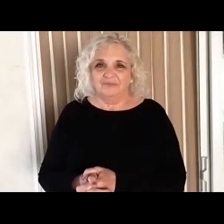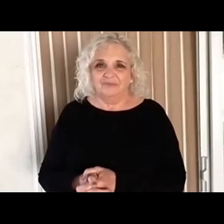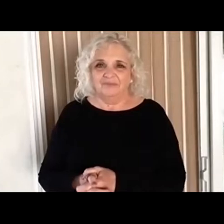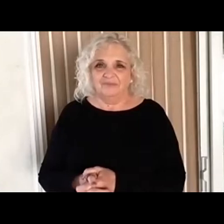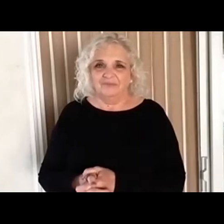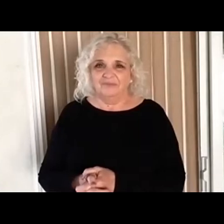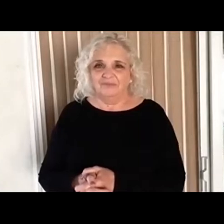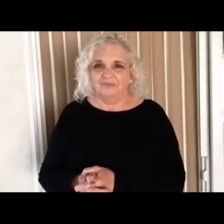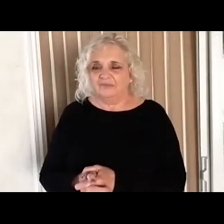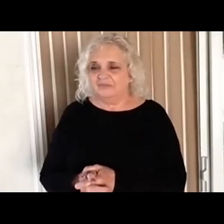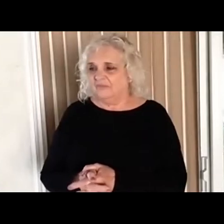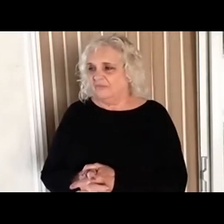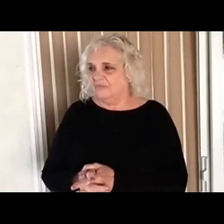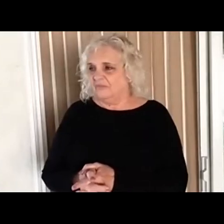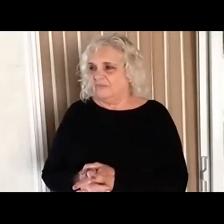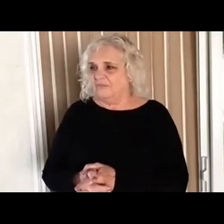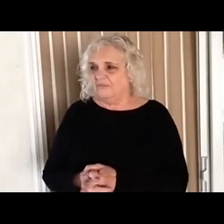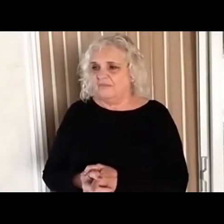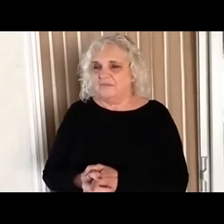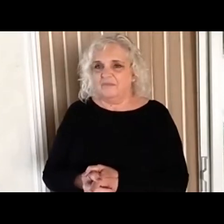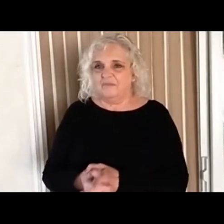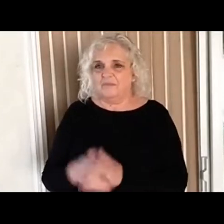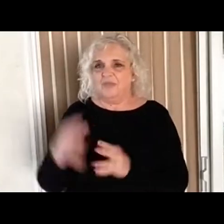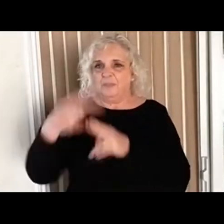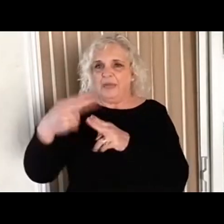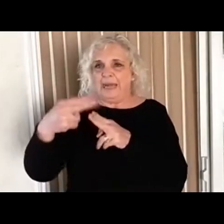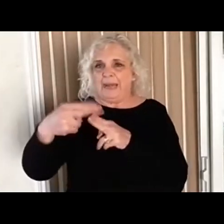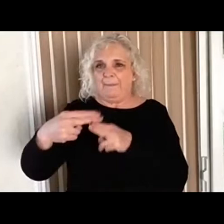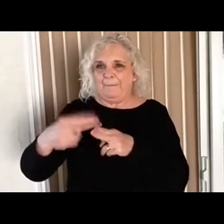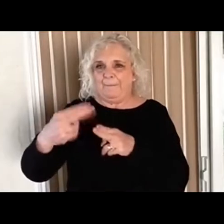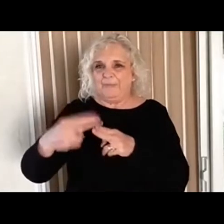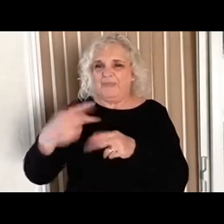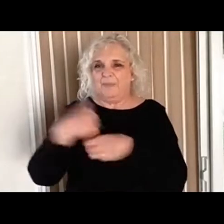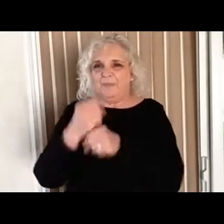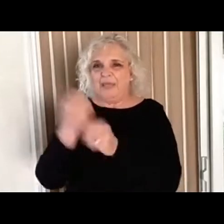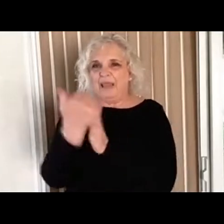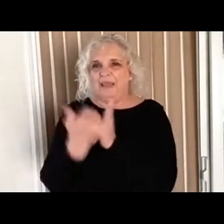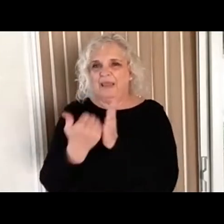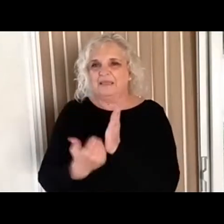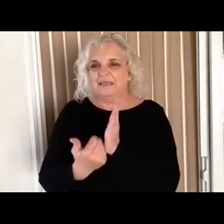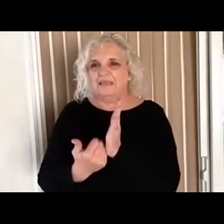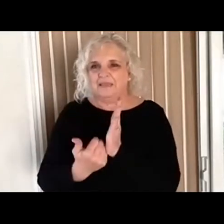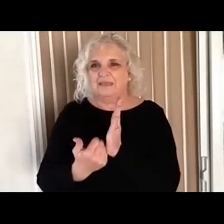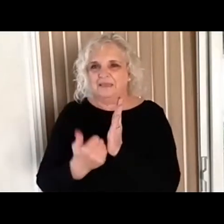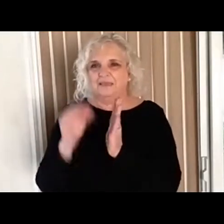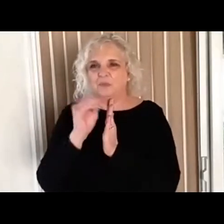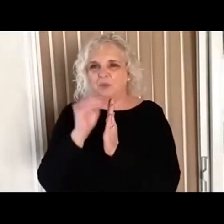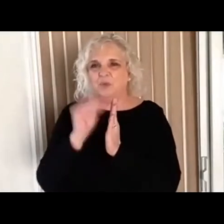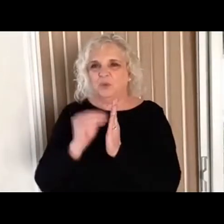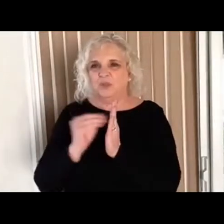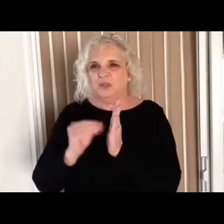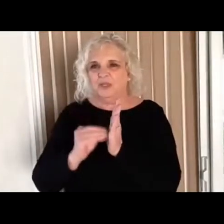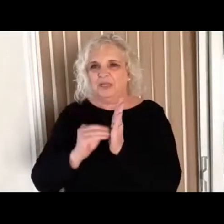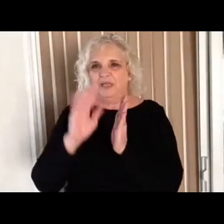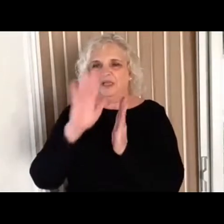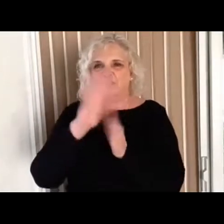Do you want to say anything? Okay, I'm getting some names right now. I'm gonna make a list again and start posting their sharing